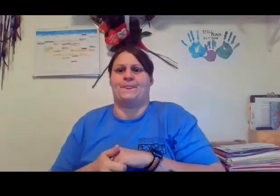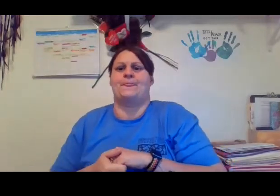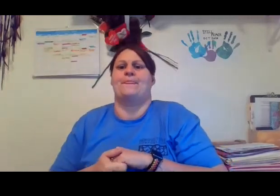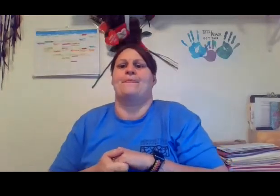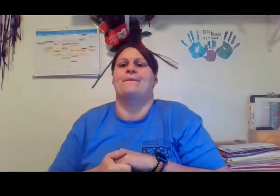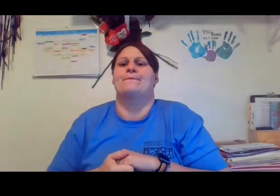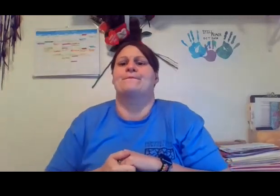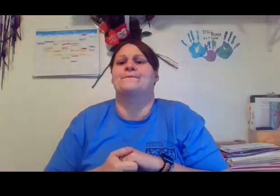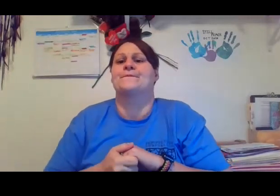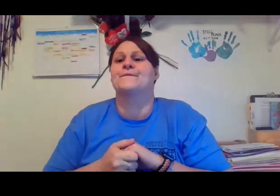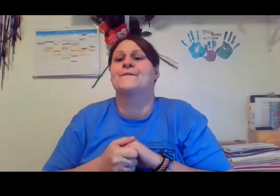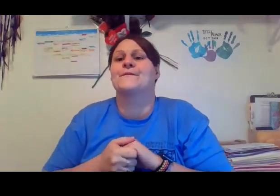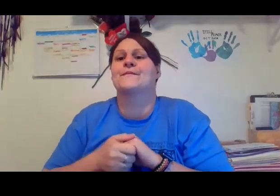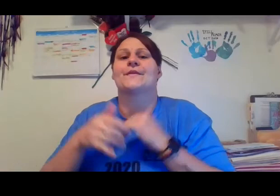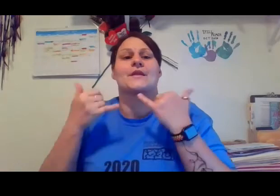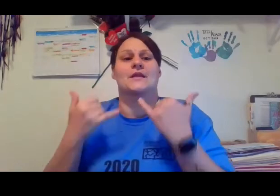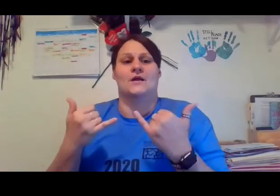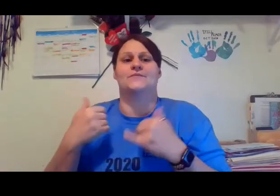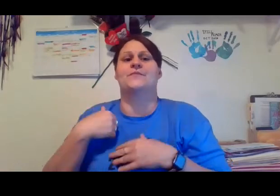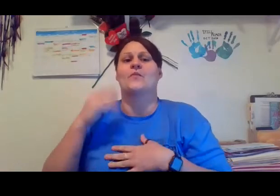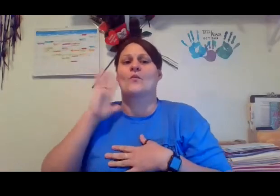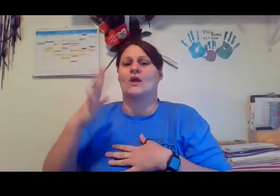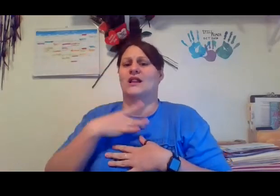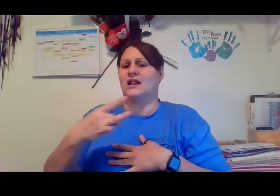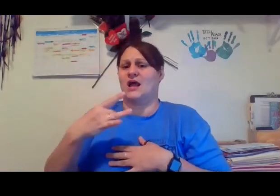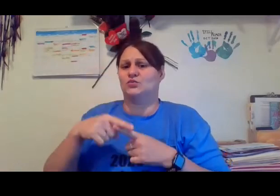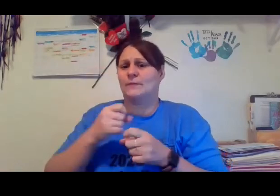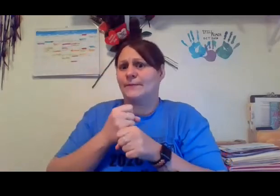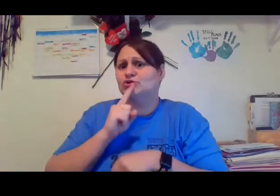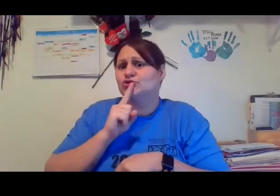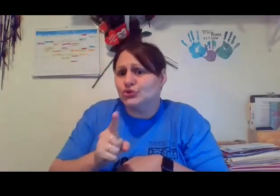a personal break, make sure you disinfect the area that you were in.